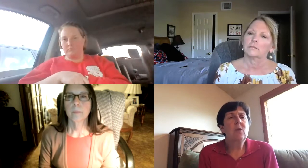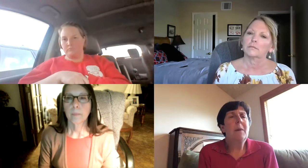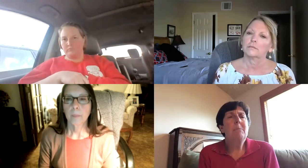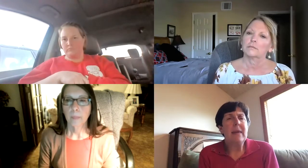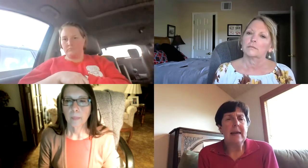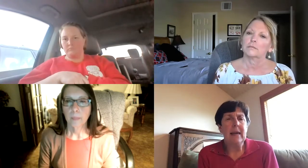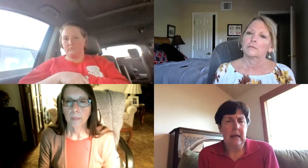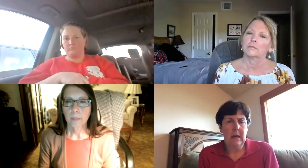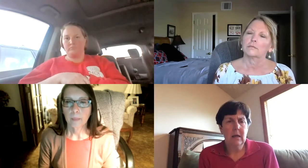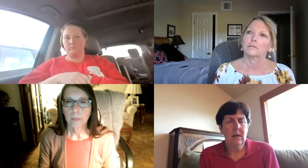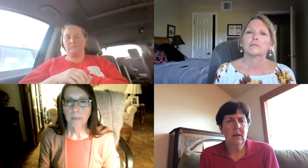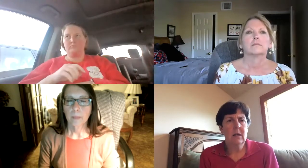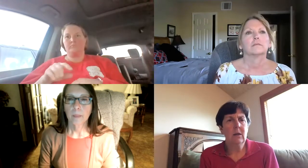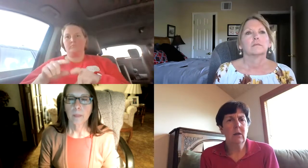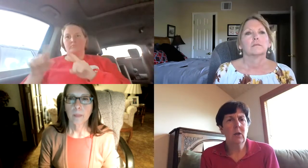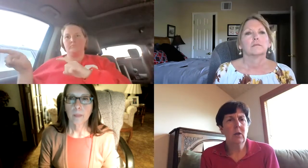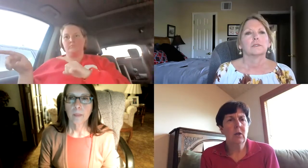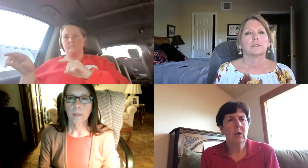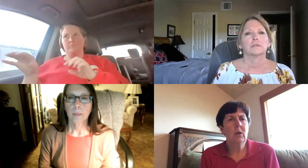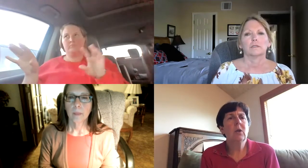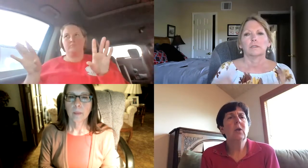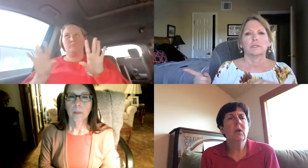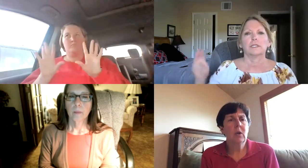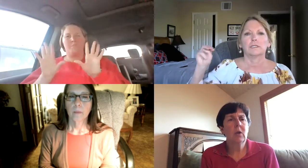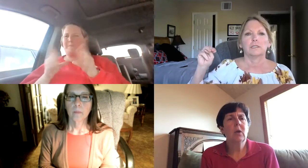Going to a meeting.